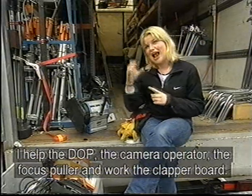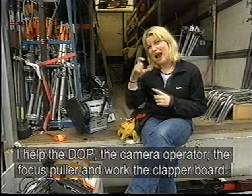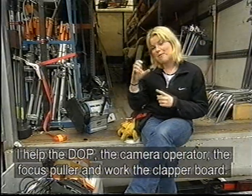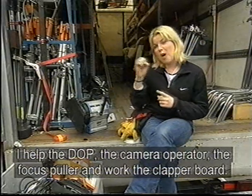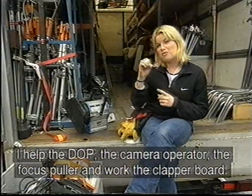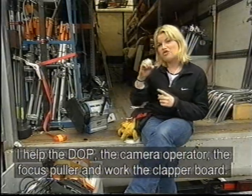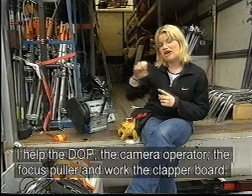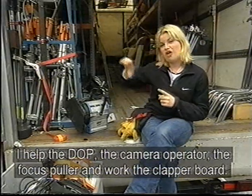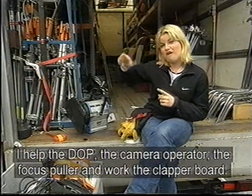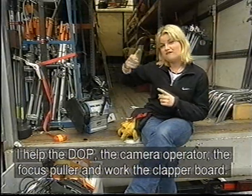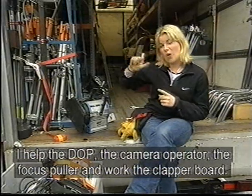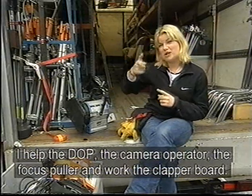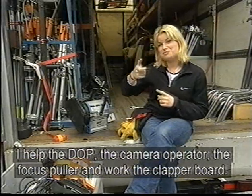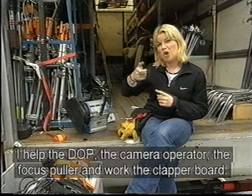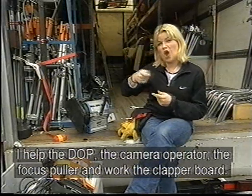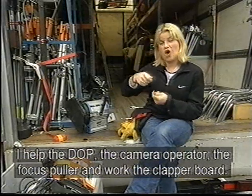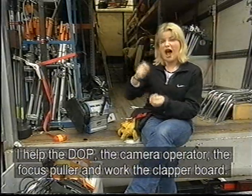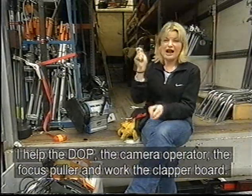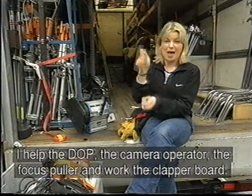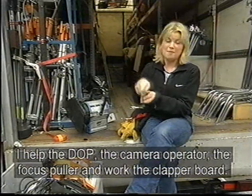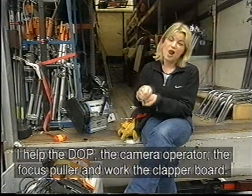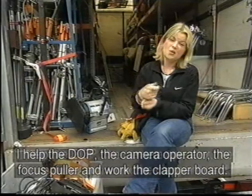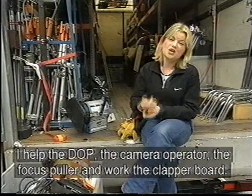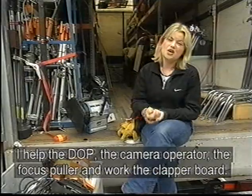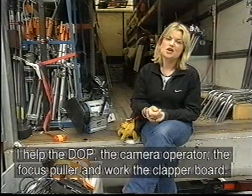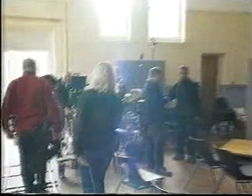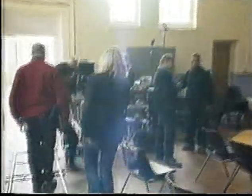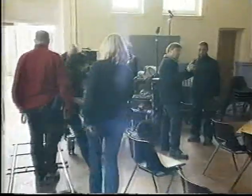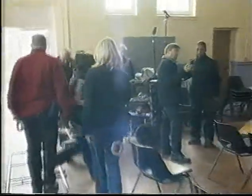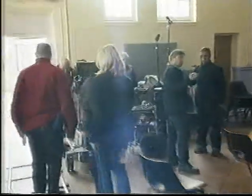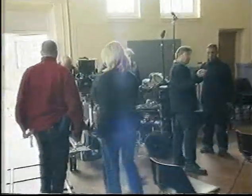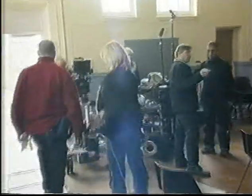camera operator, focus puller, camera loader.